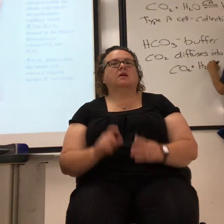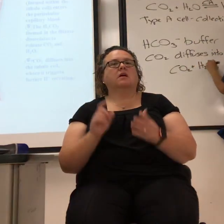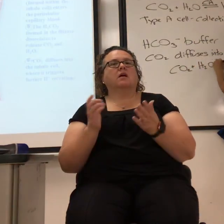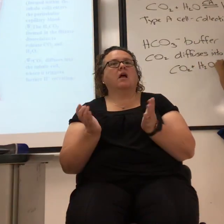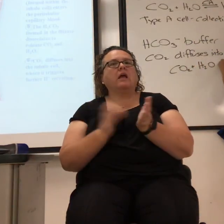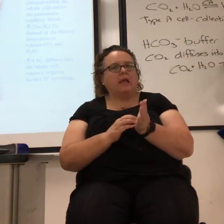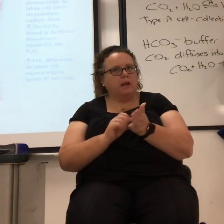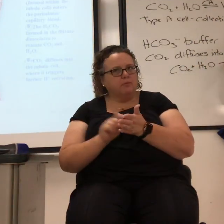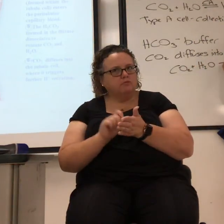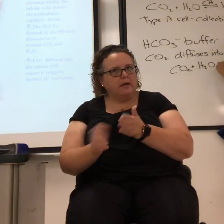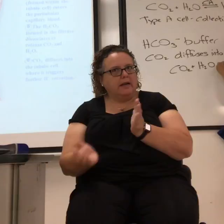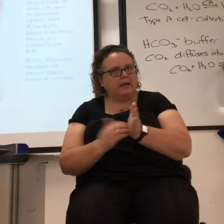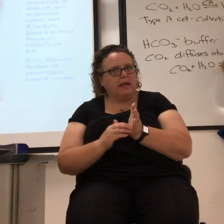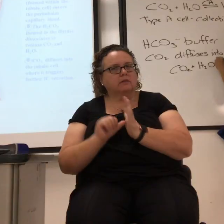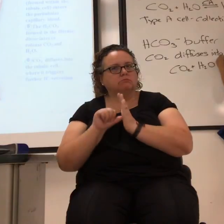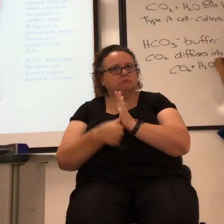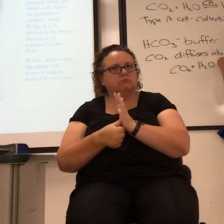be